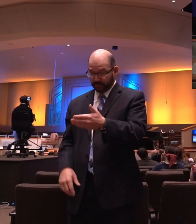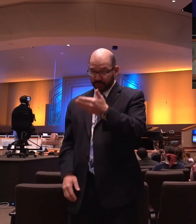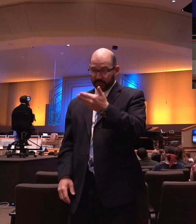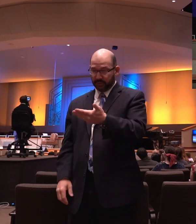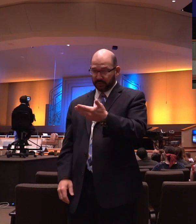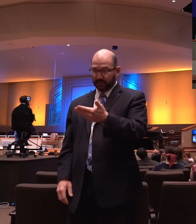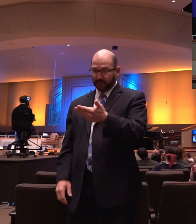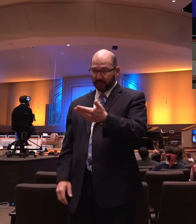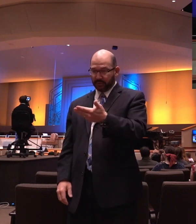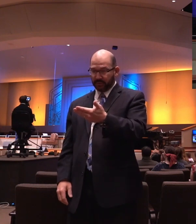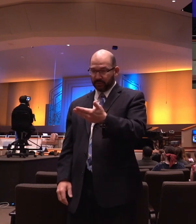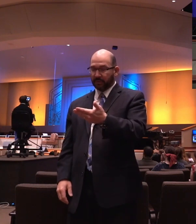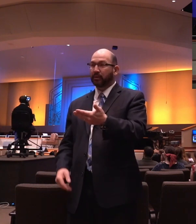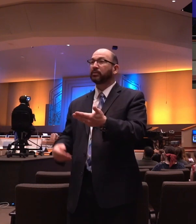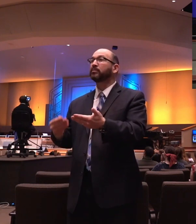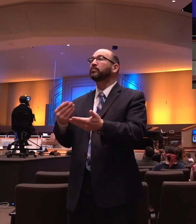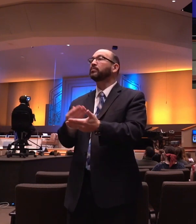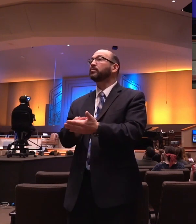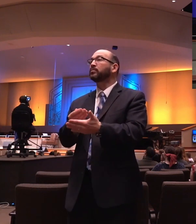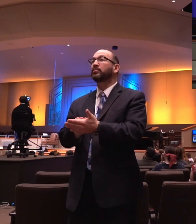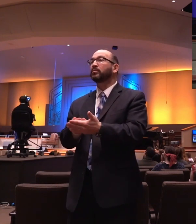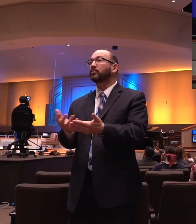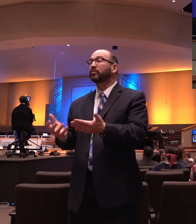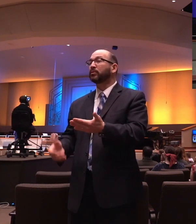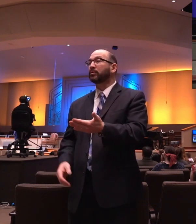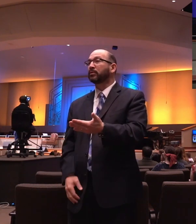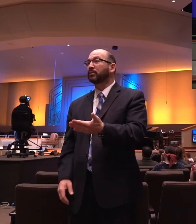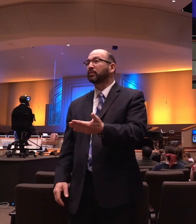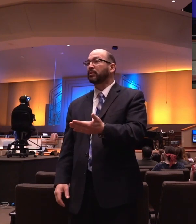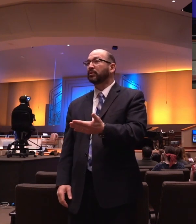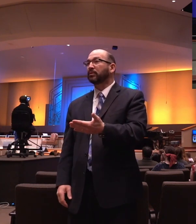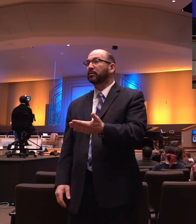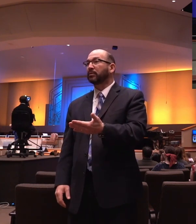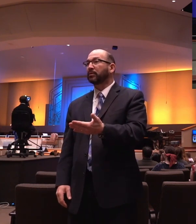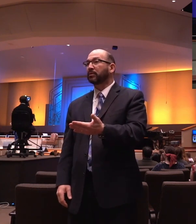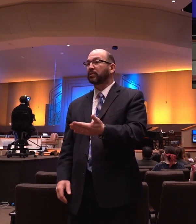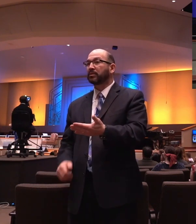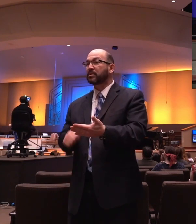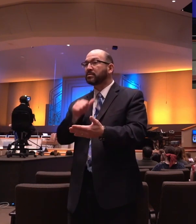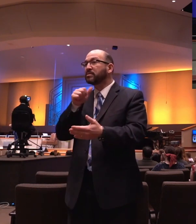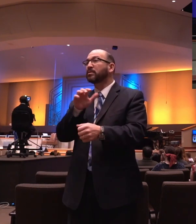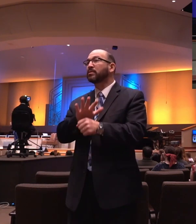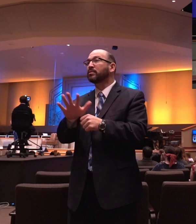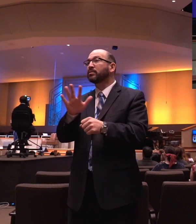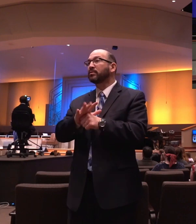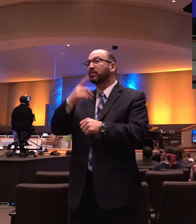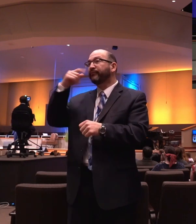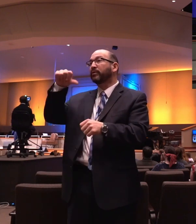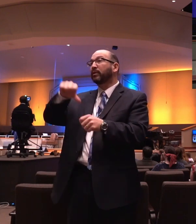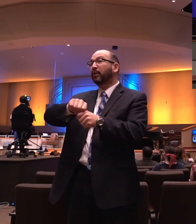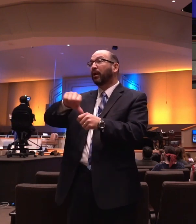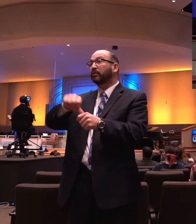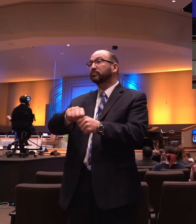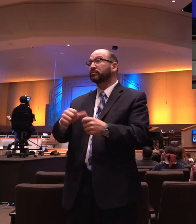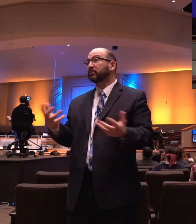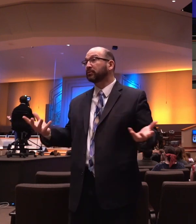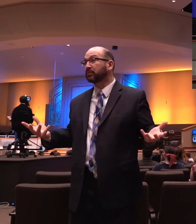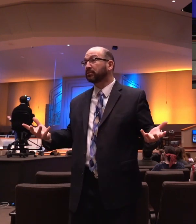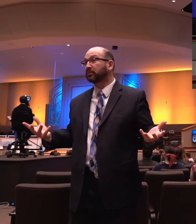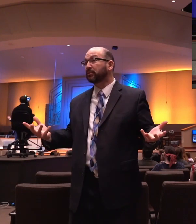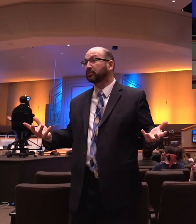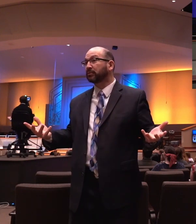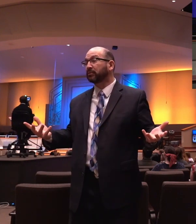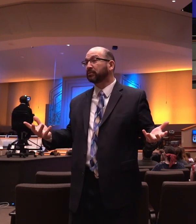And the amount on the check didn't even cover our gasoline one